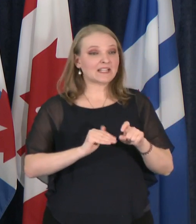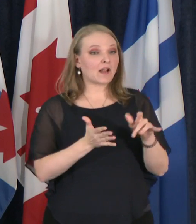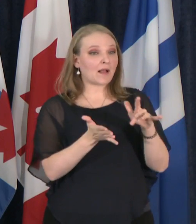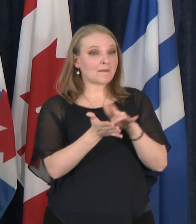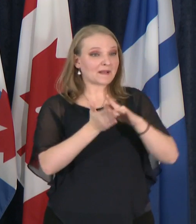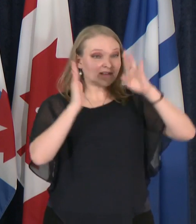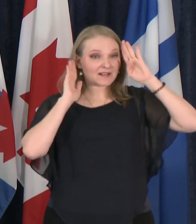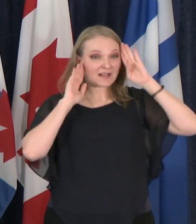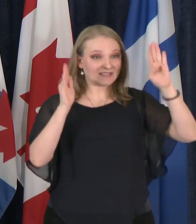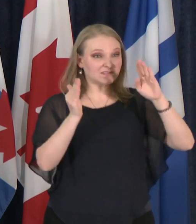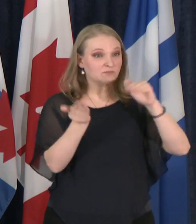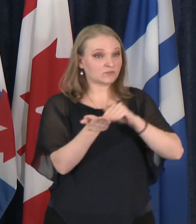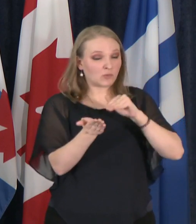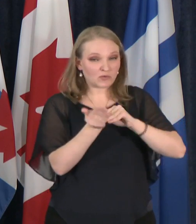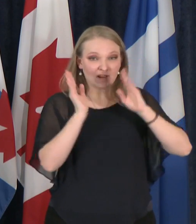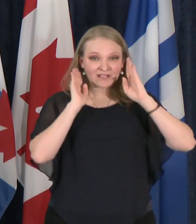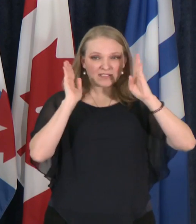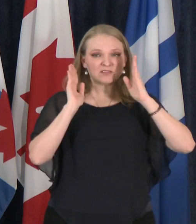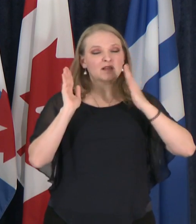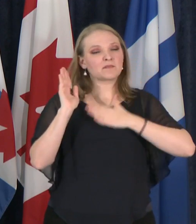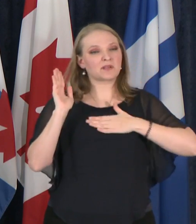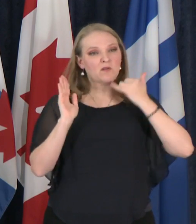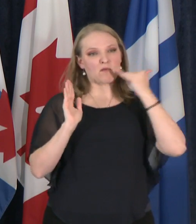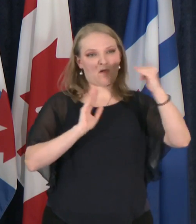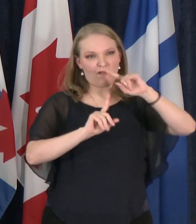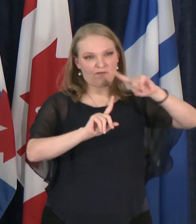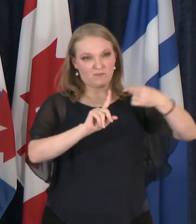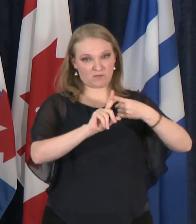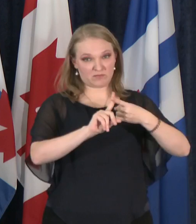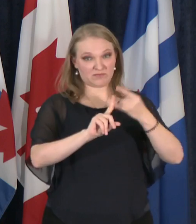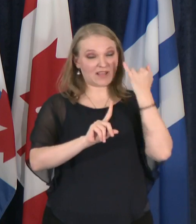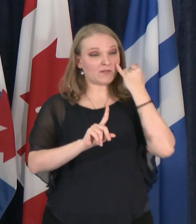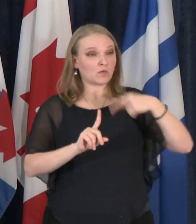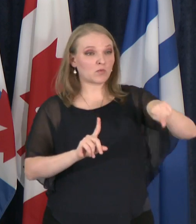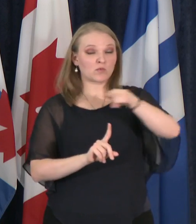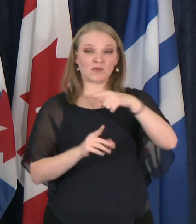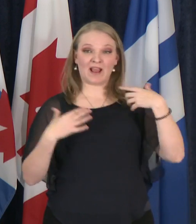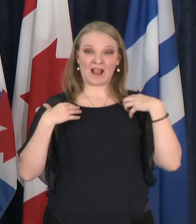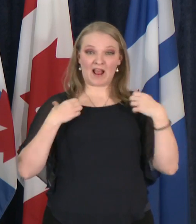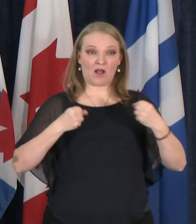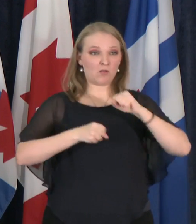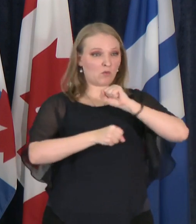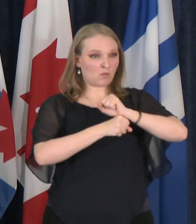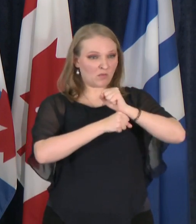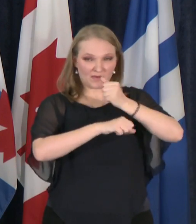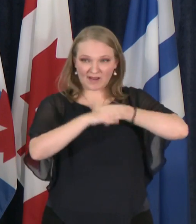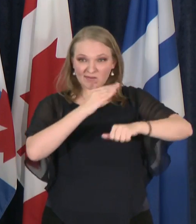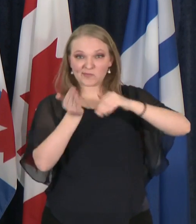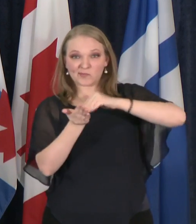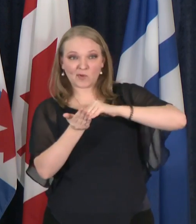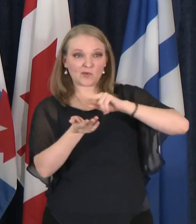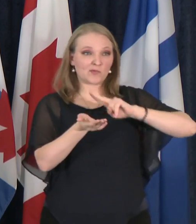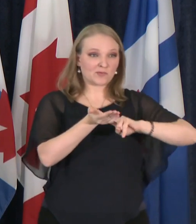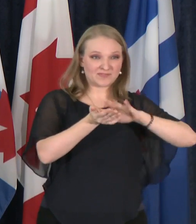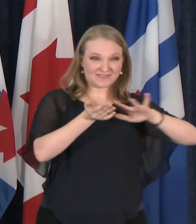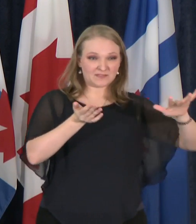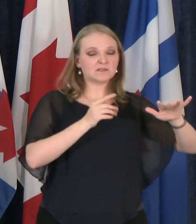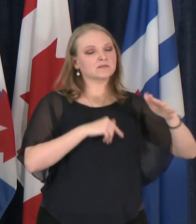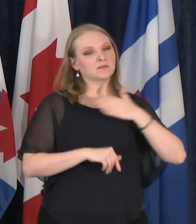ahead. If you are a healthcare worker and you are sick, stay home.